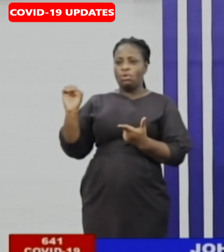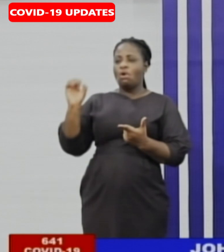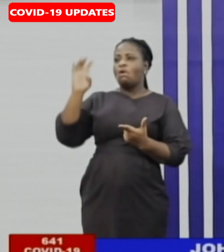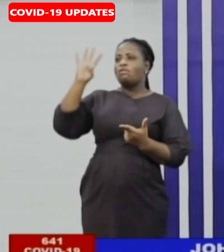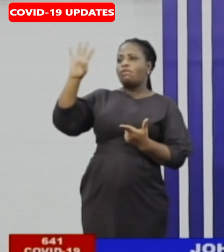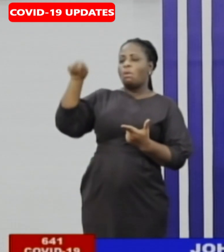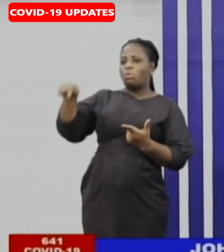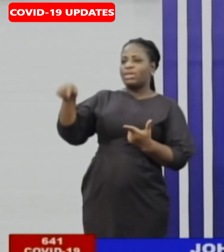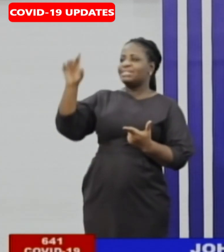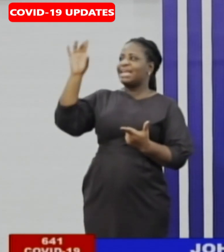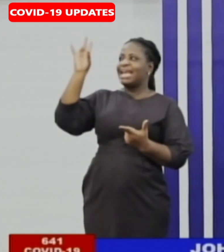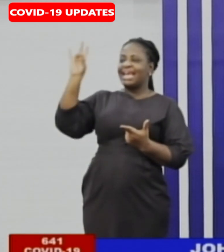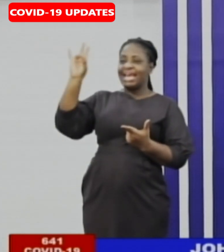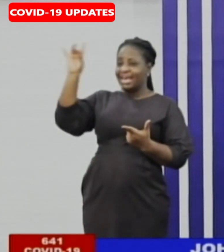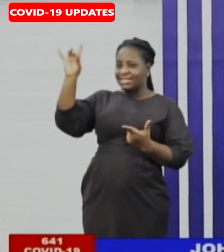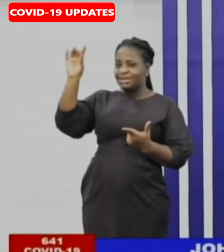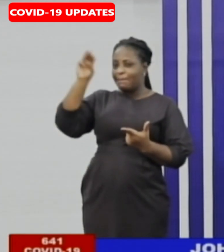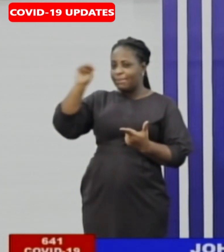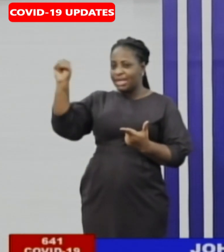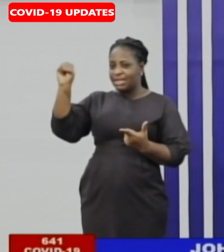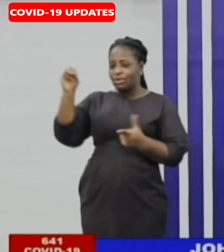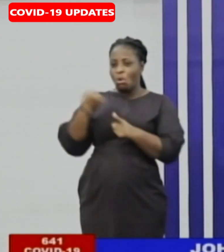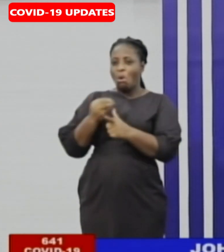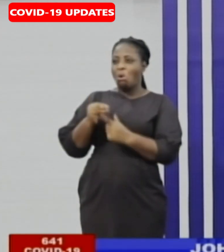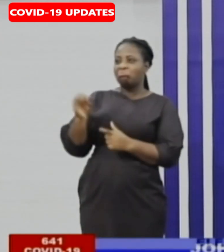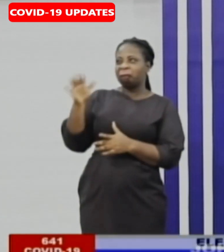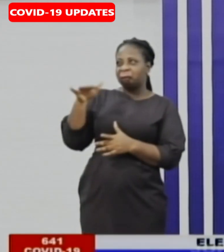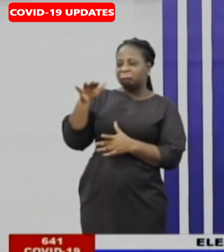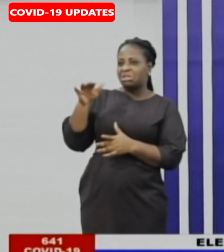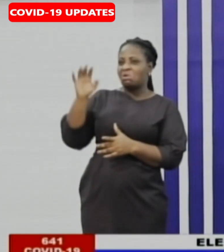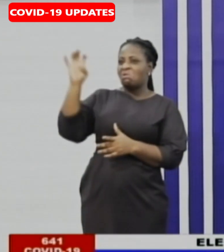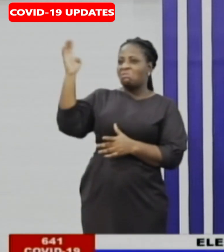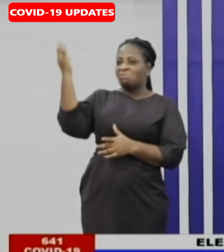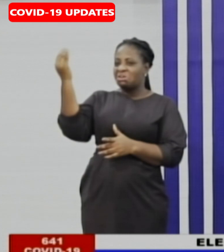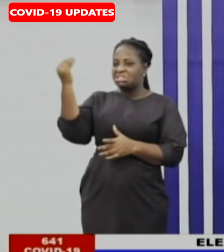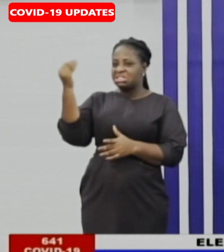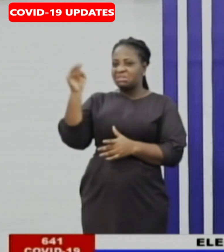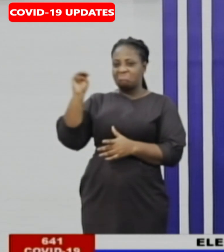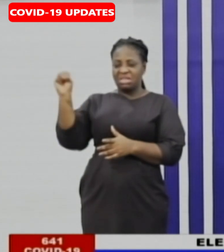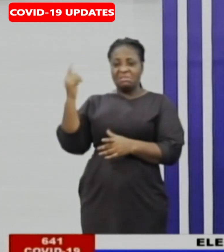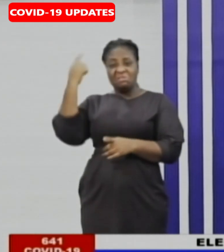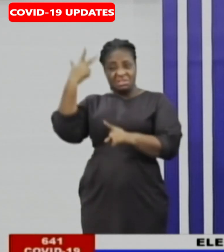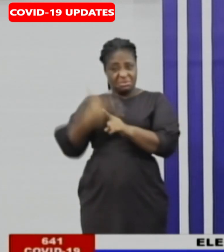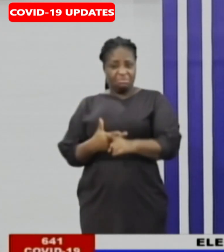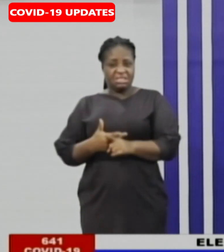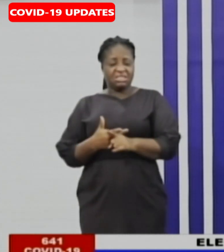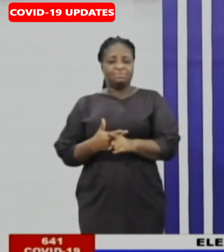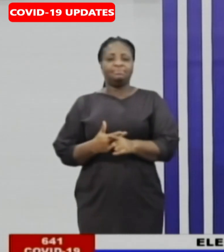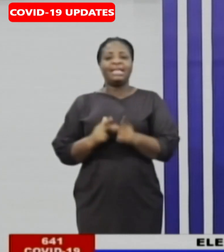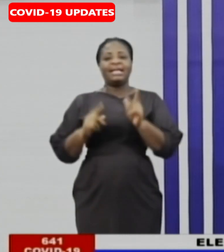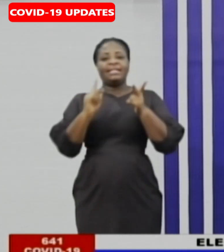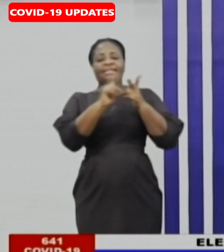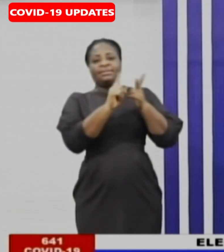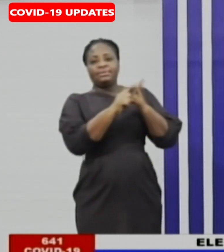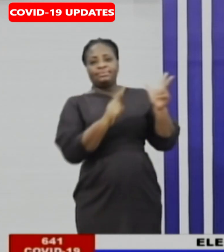4.8 million per month, or a total of 14.4 million for the 3 months. And 3,